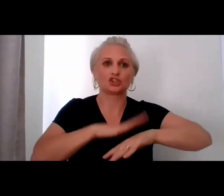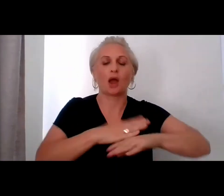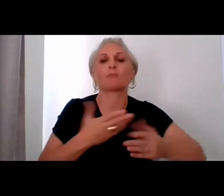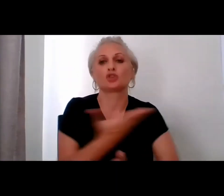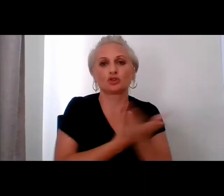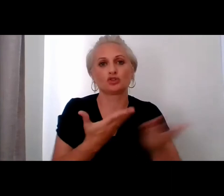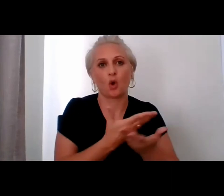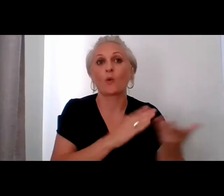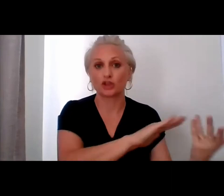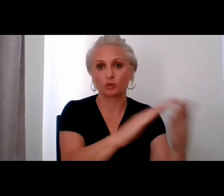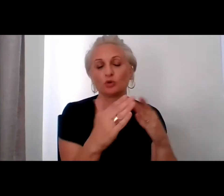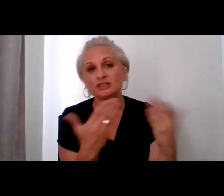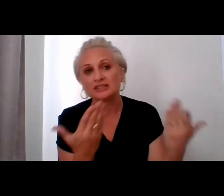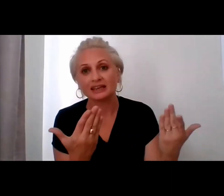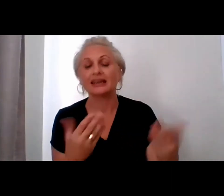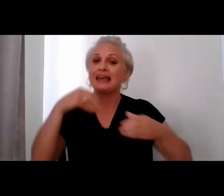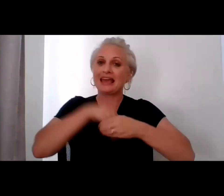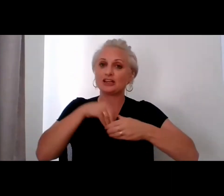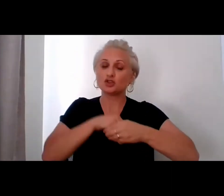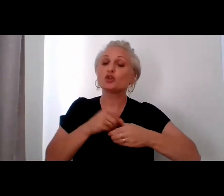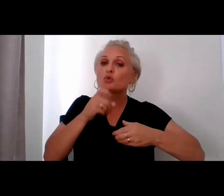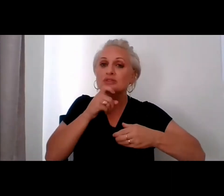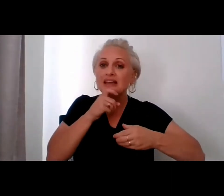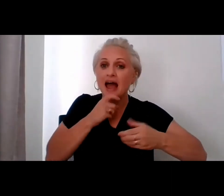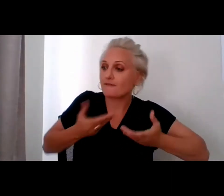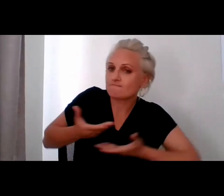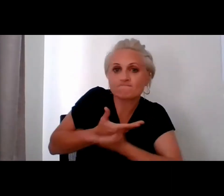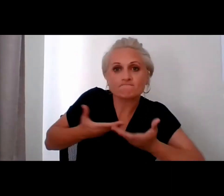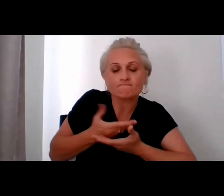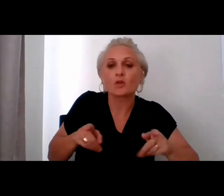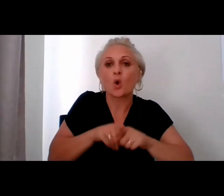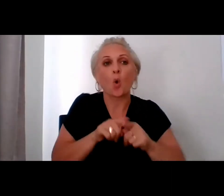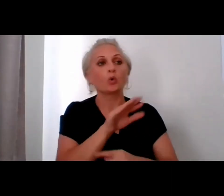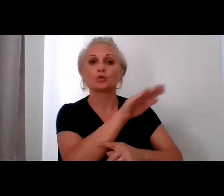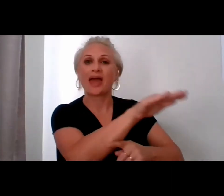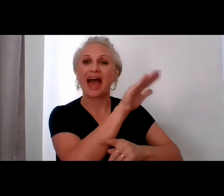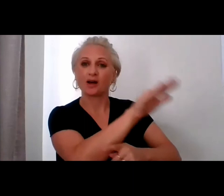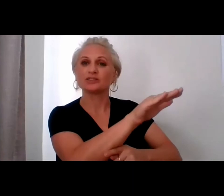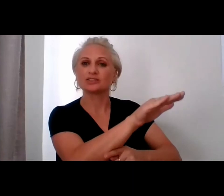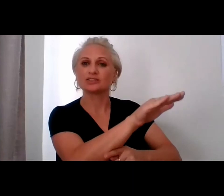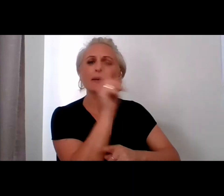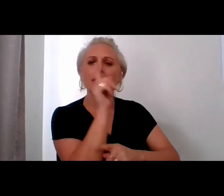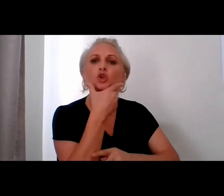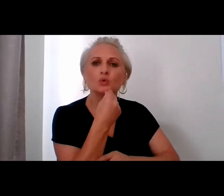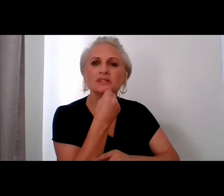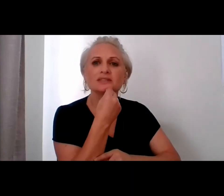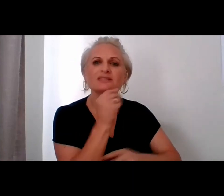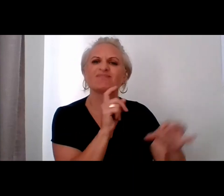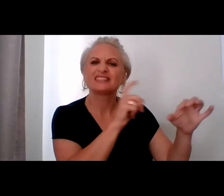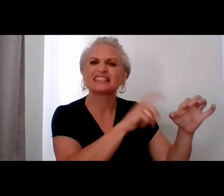consult, both within your organisation and when ready with external stakeholders.